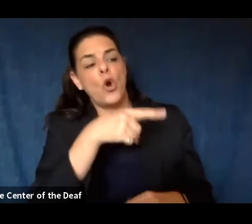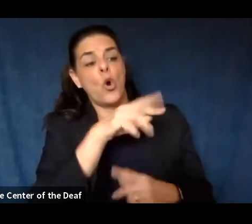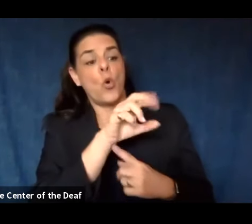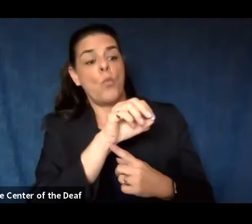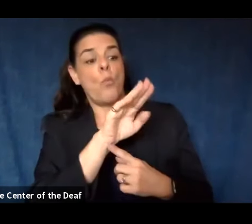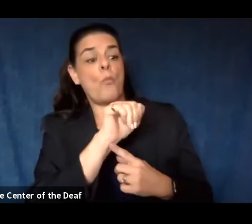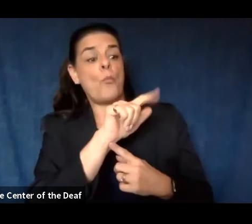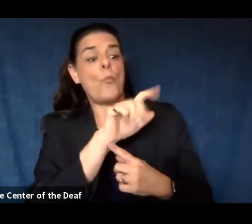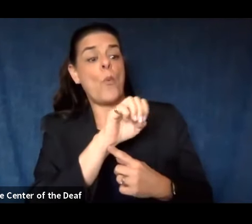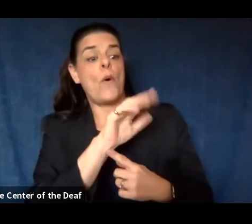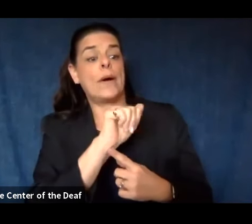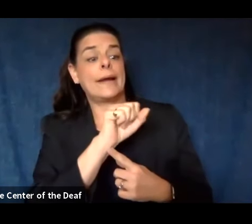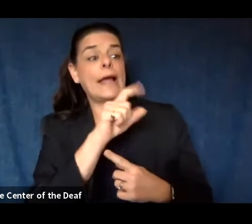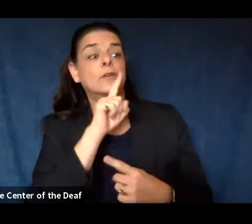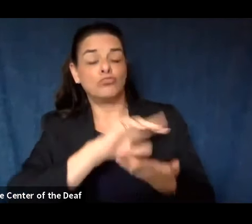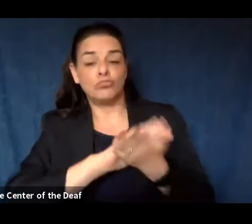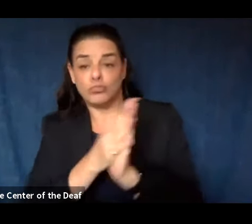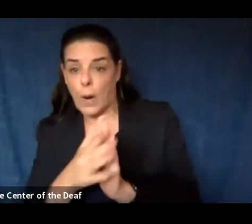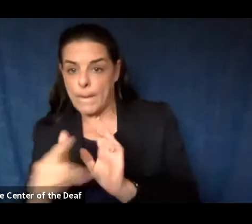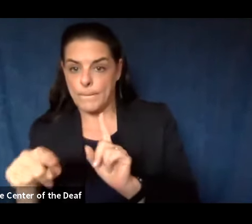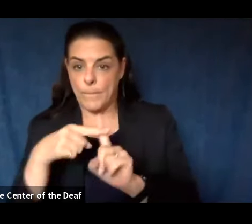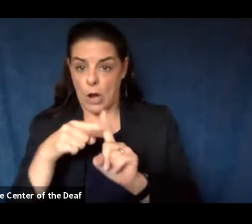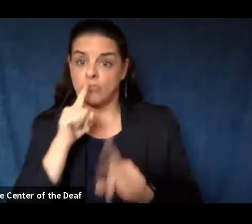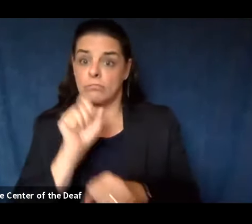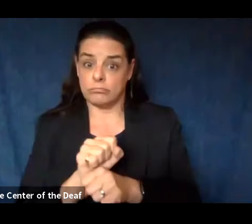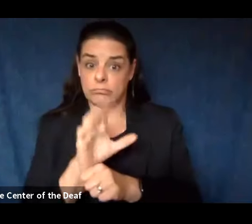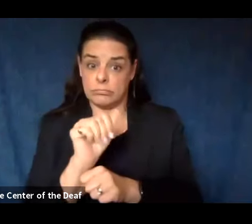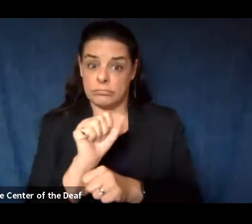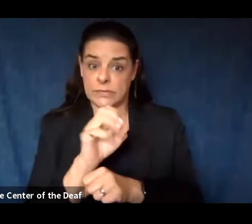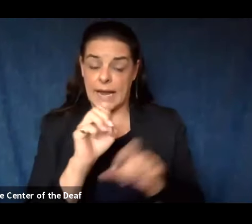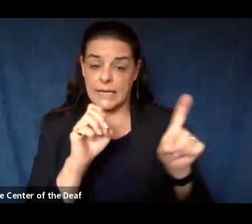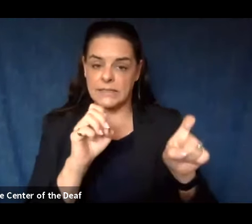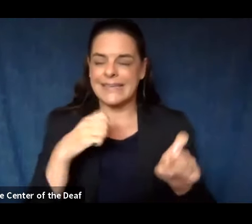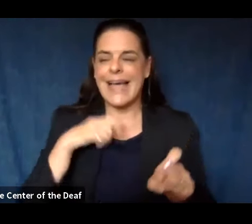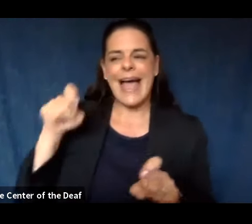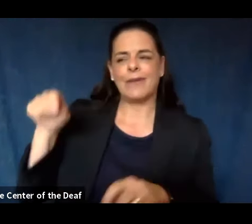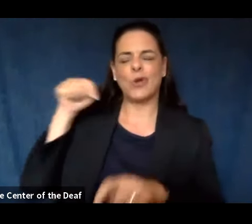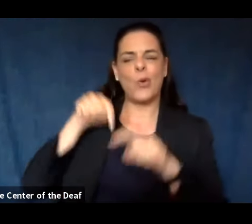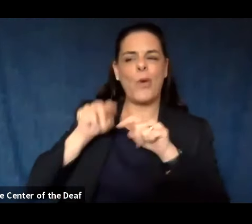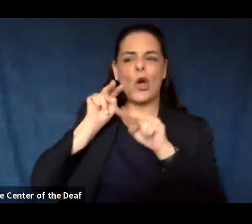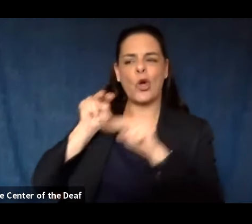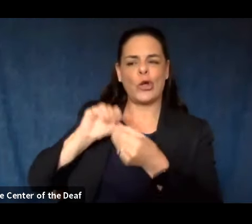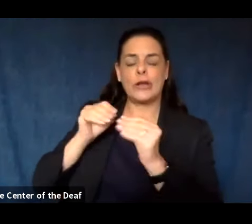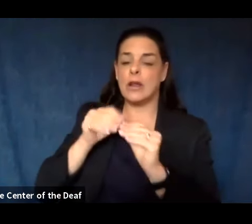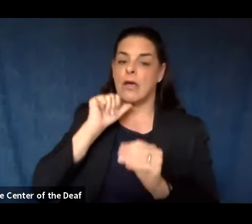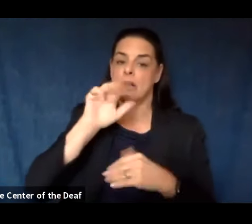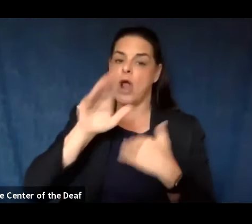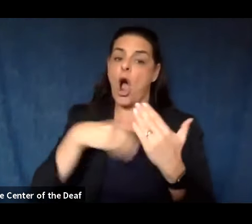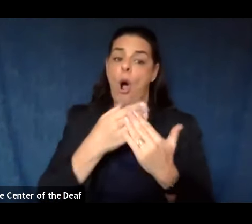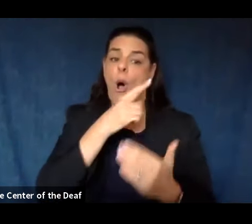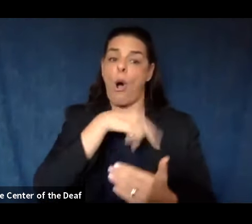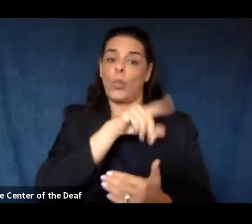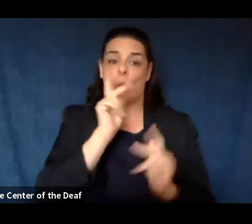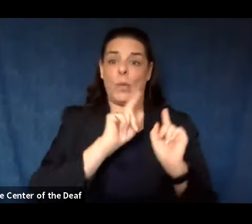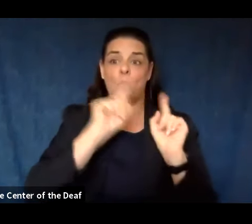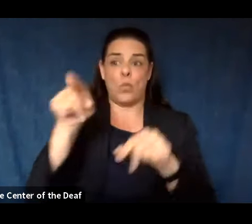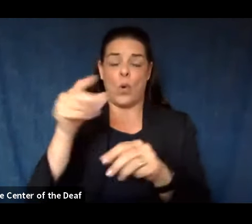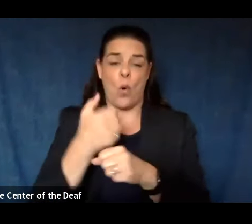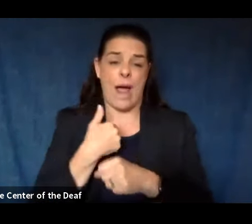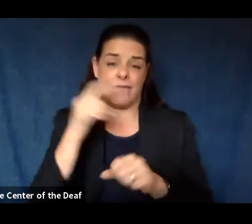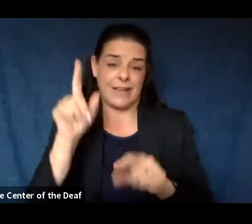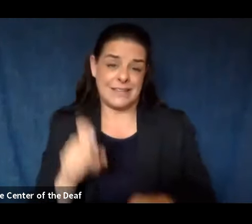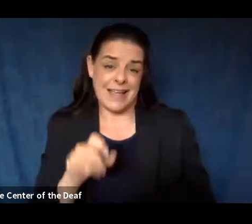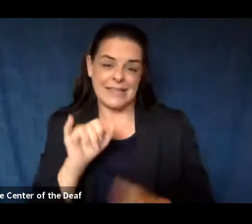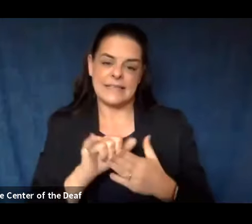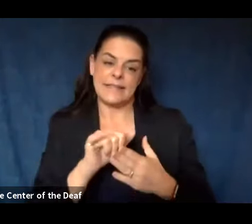confirmed cases? I have to go back and look at the data on that. Not all of them end up going and getting tested. And that's up